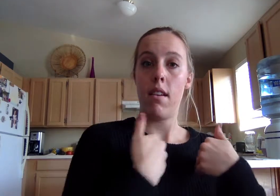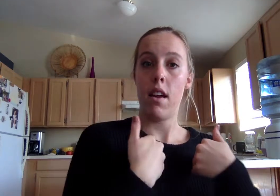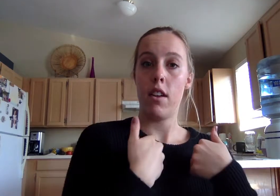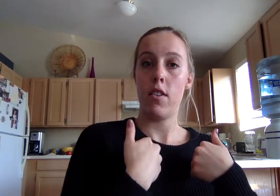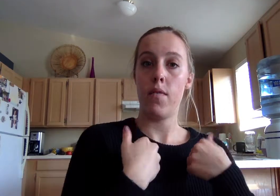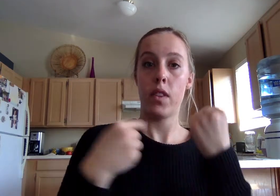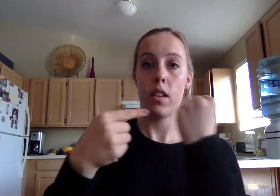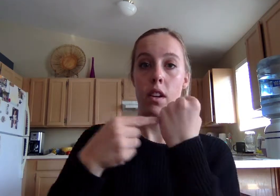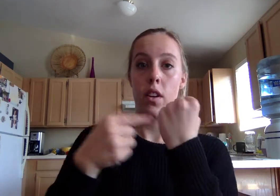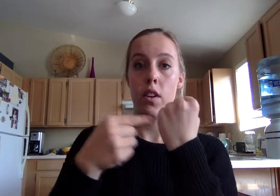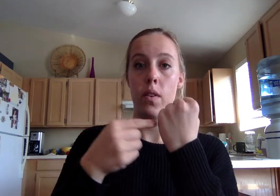membrane-enclosed organelles,